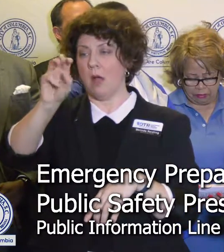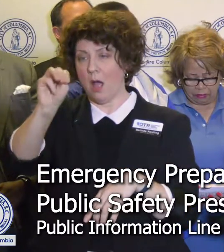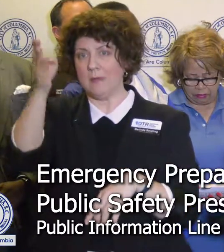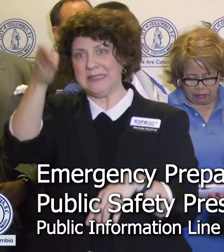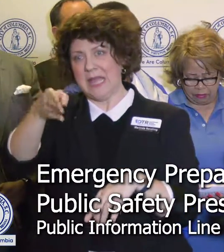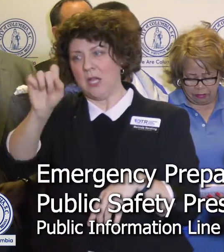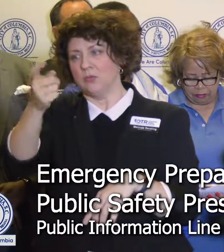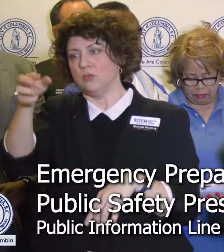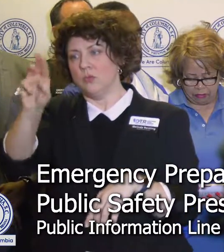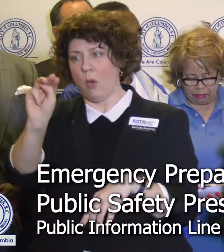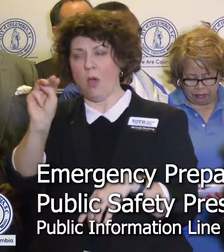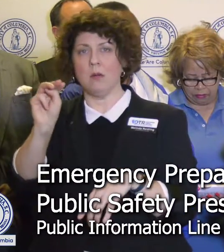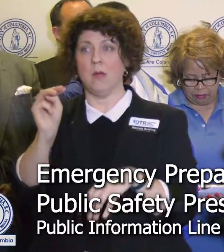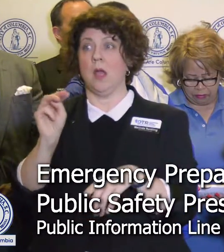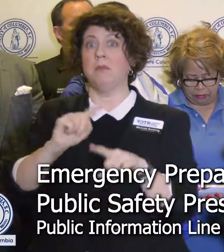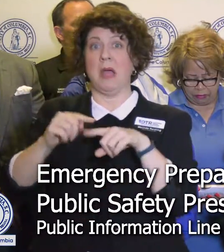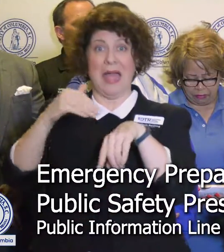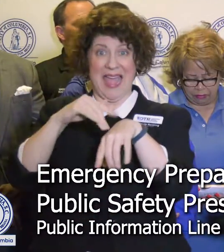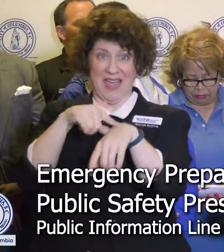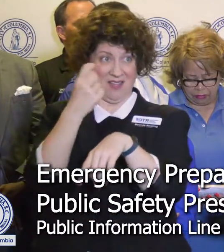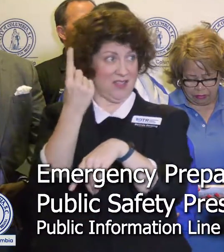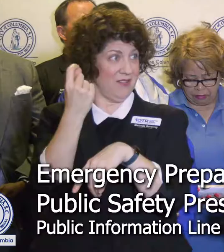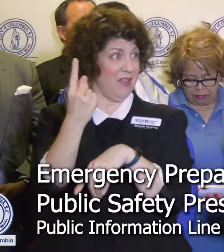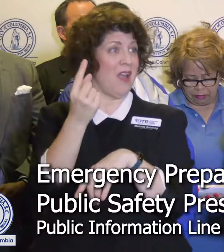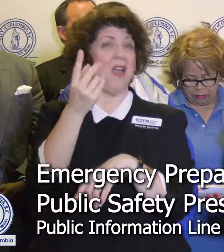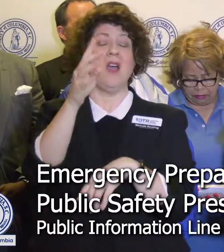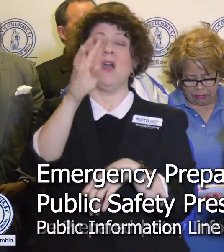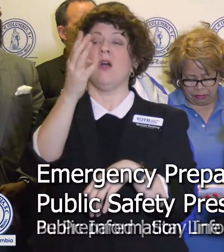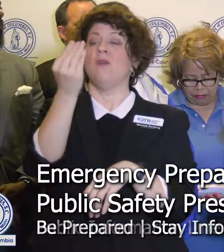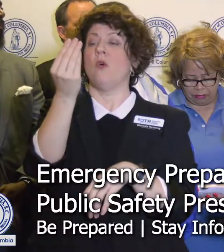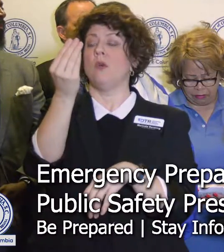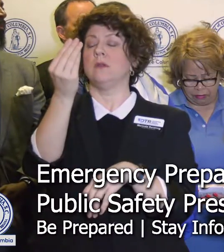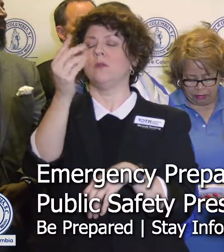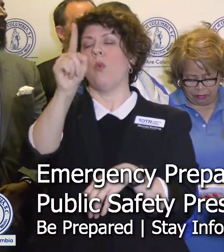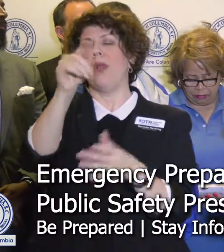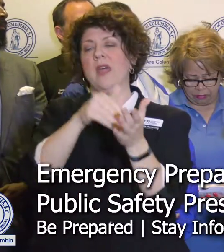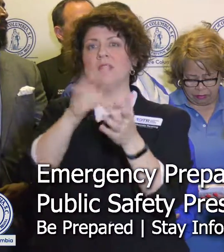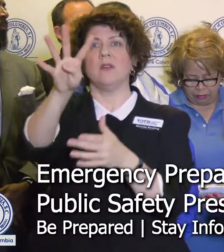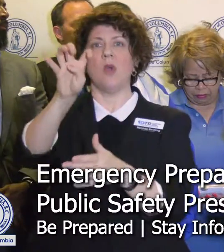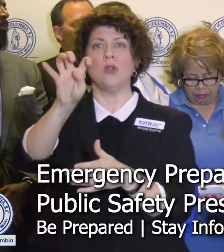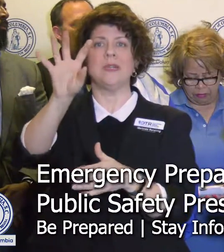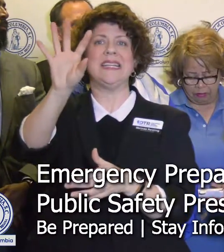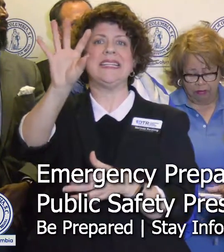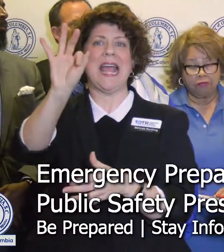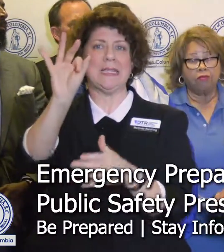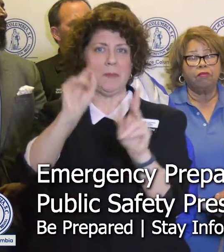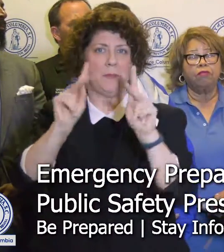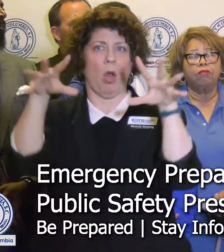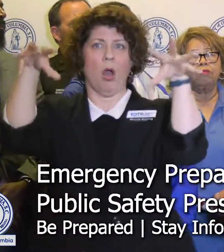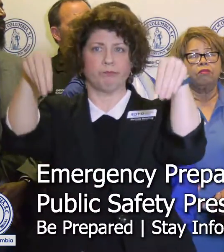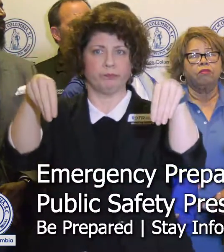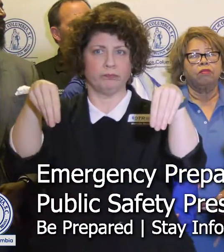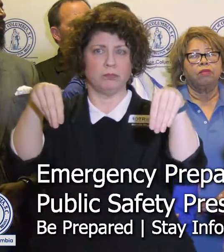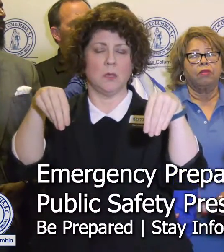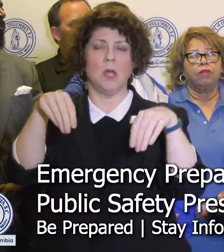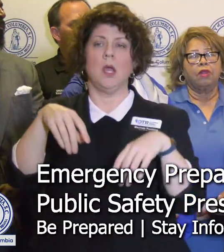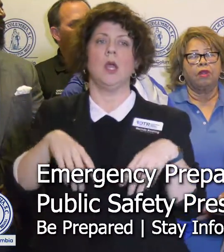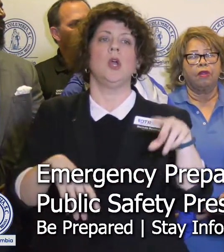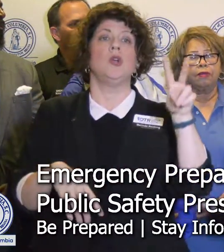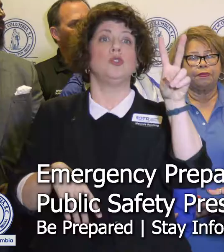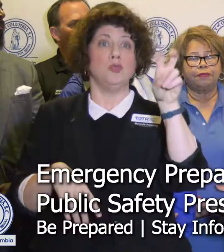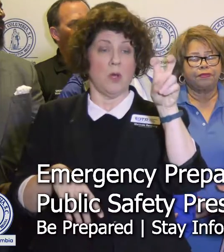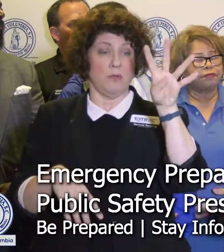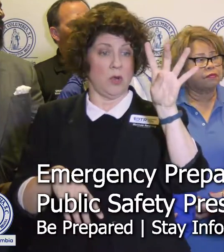SCEG.com/storm. As of 11 o'clock, there were 1,419 folks without power in Richland County, 248 of